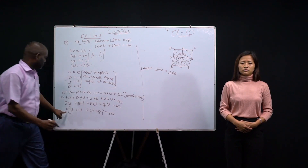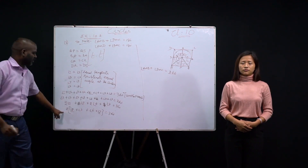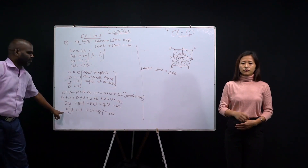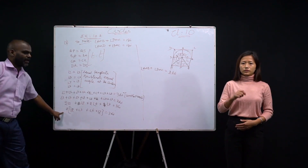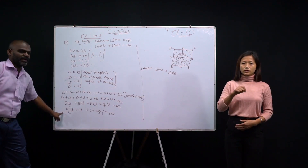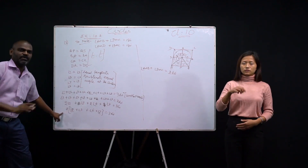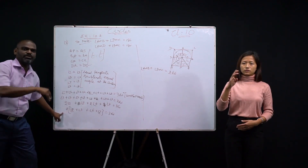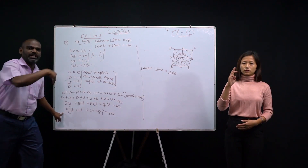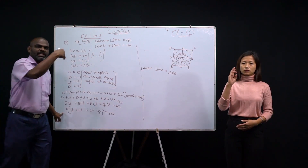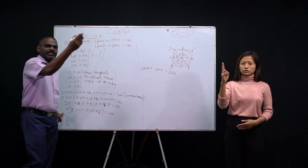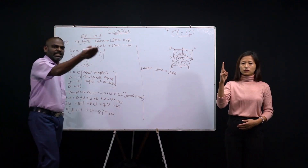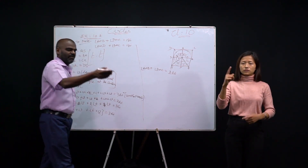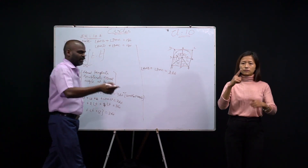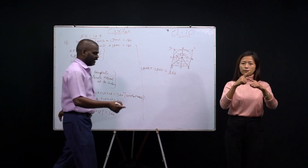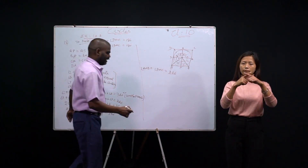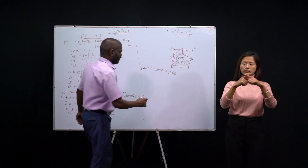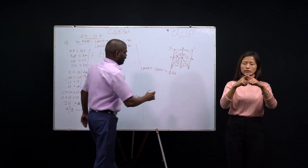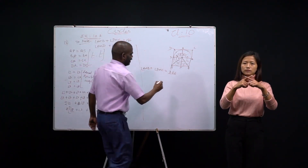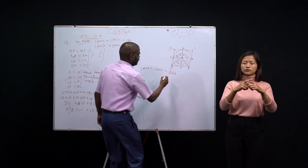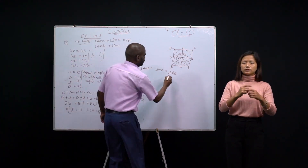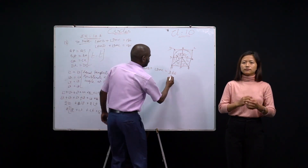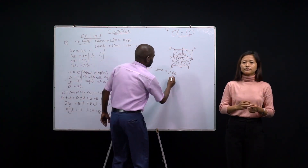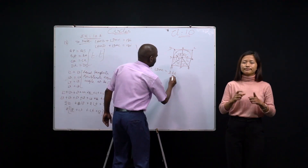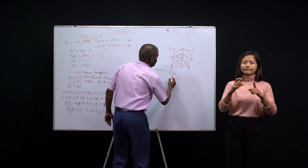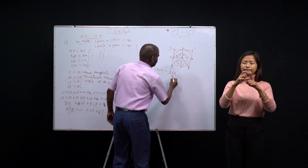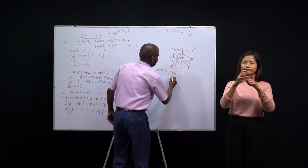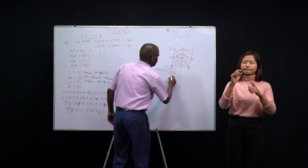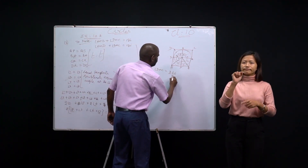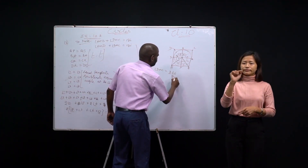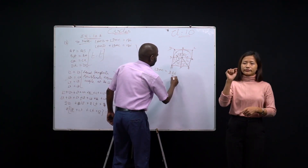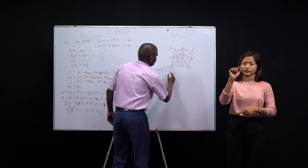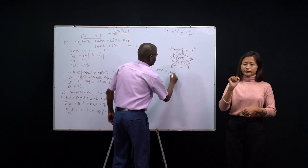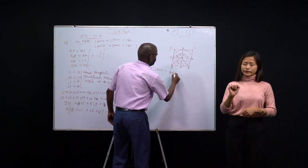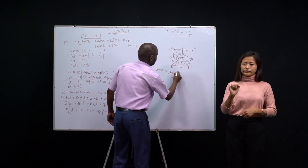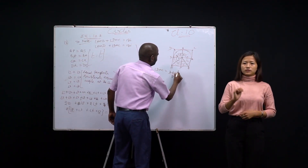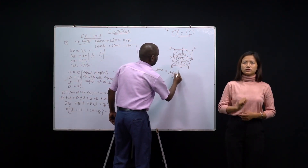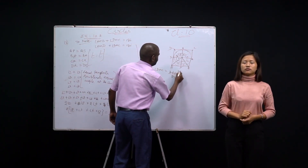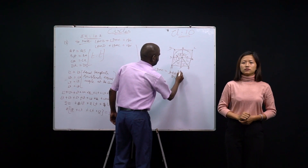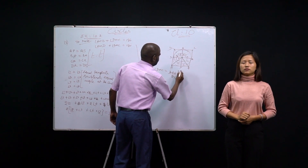Here 2 is multiplying, when you take other side it will divide.